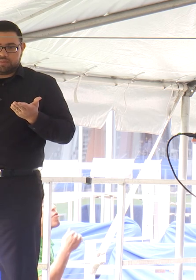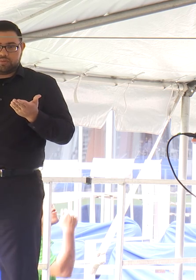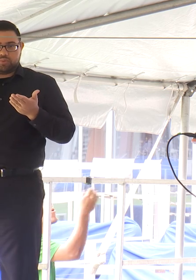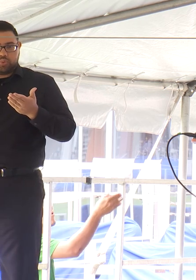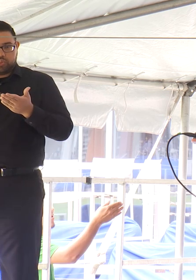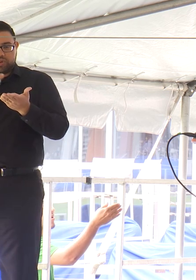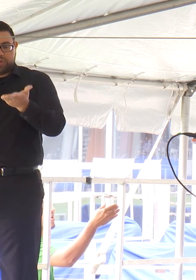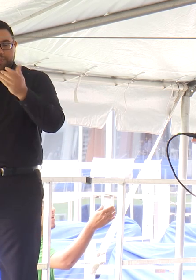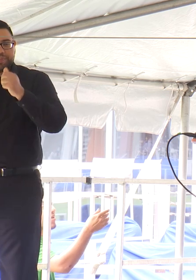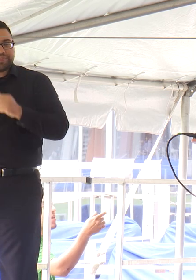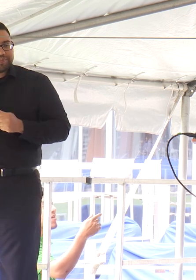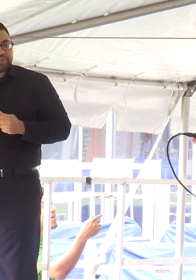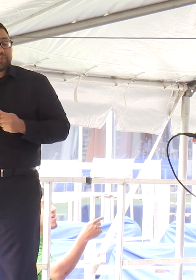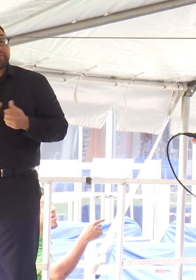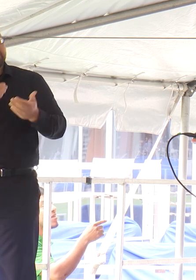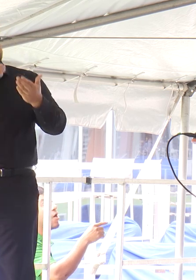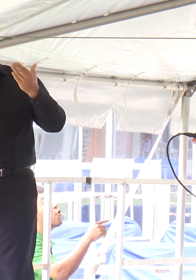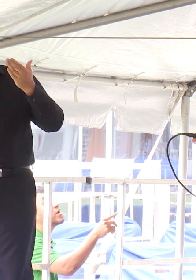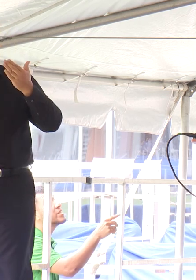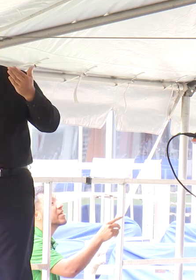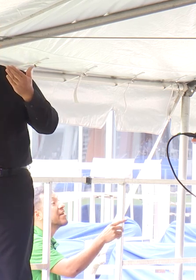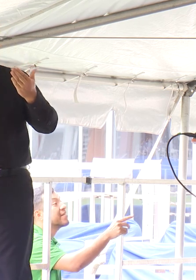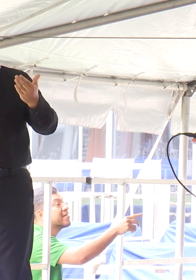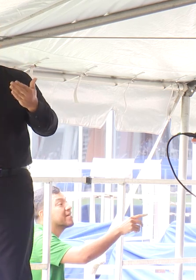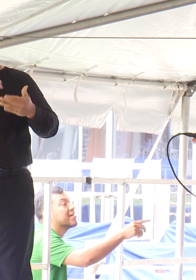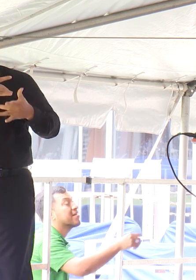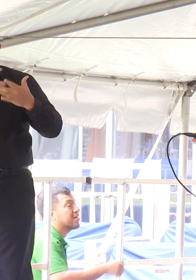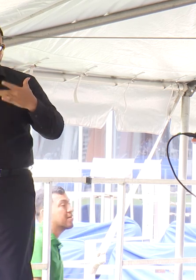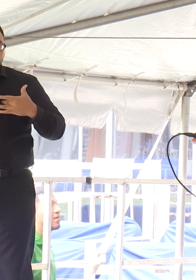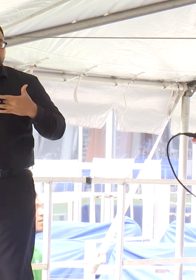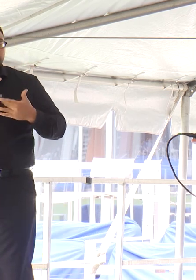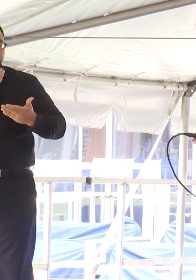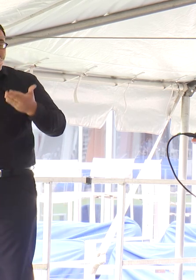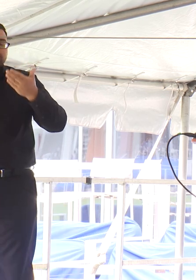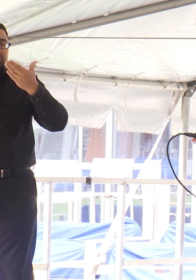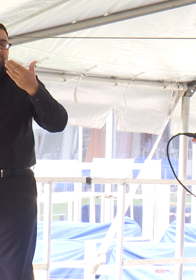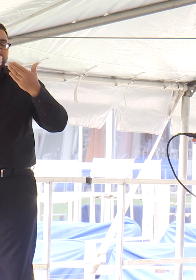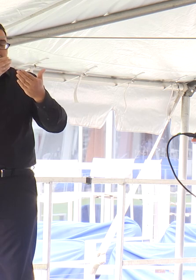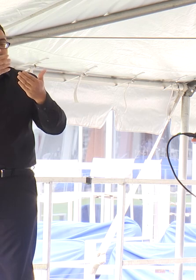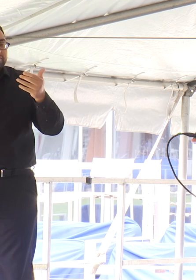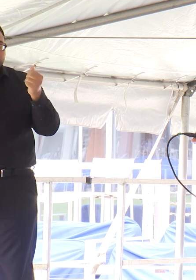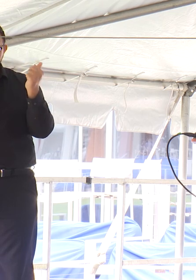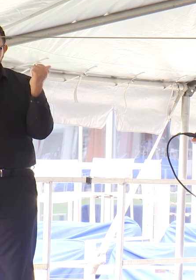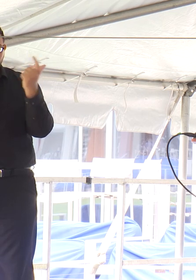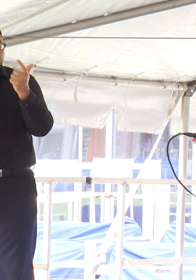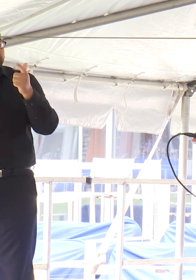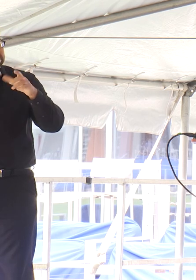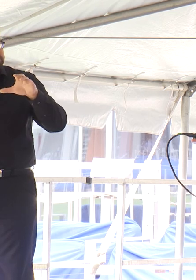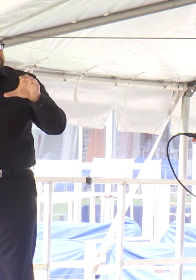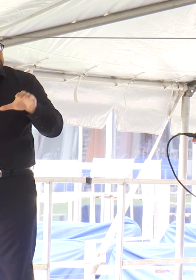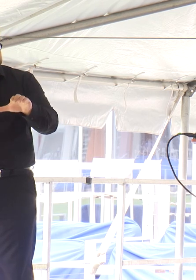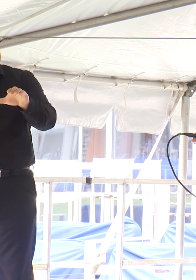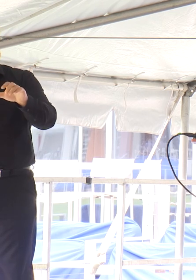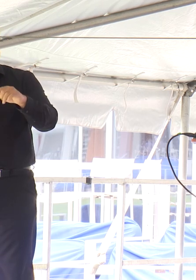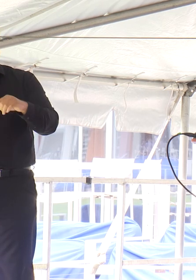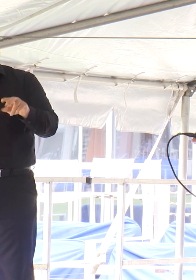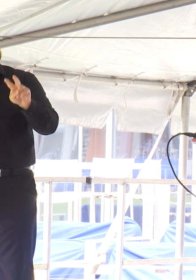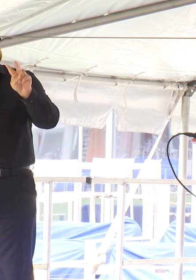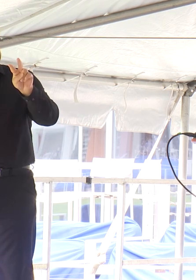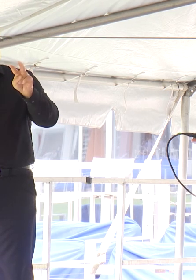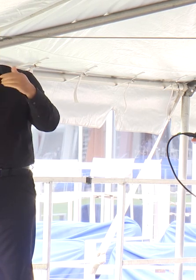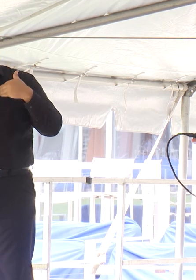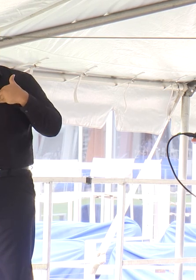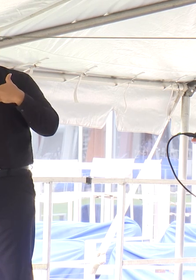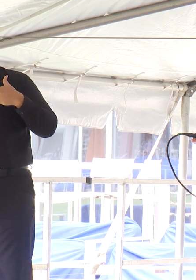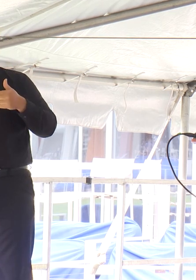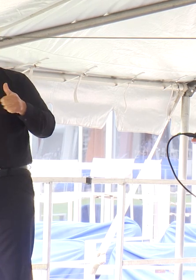we are. We thank you from the bottom of our hearts for everything you've done. We look forward to having